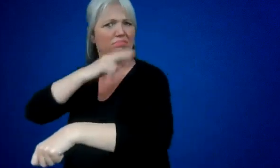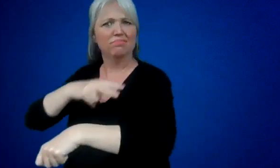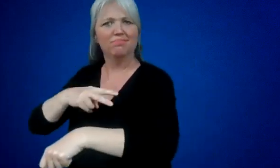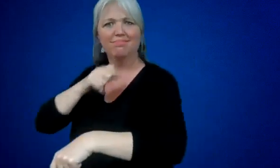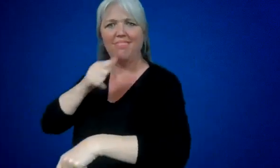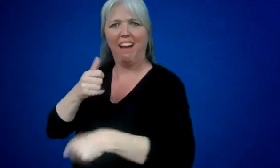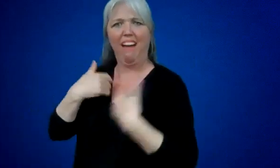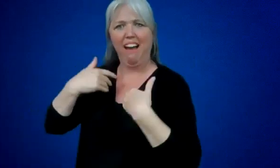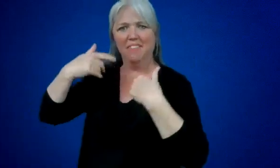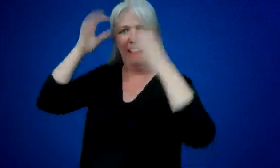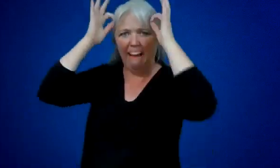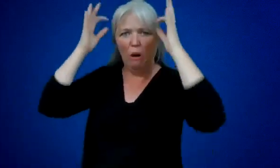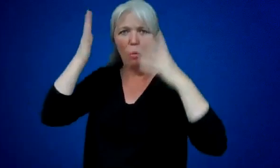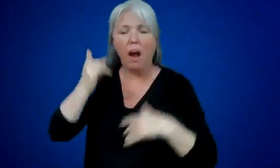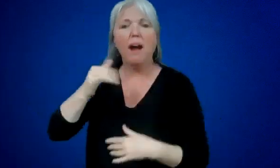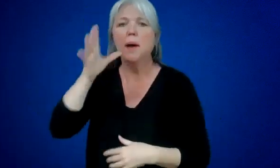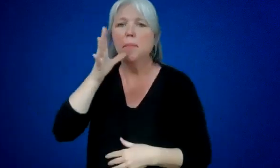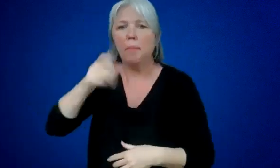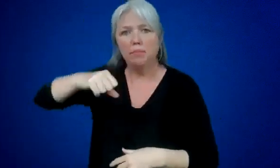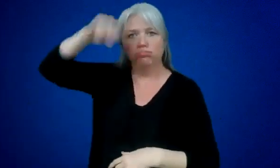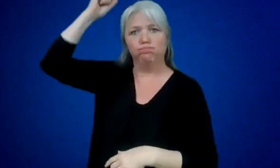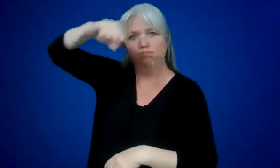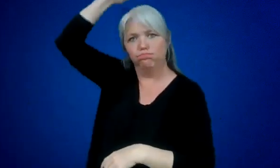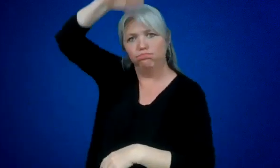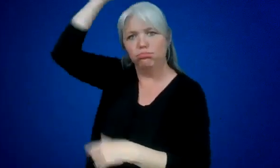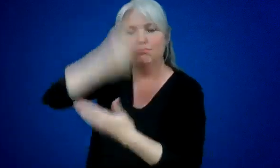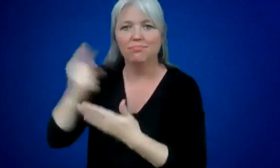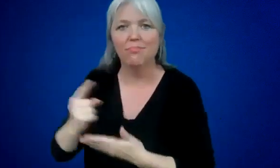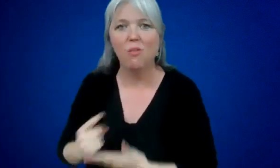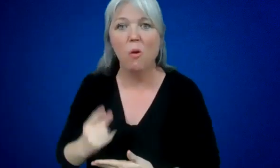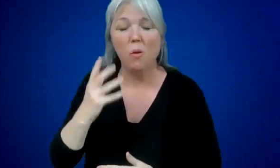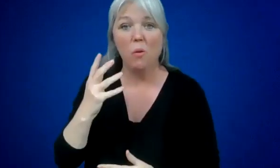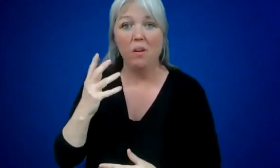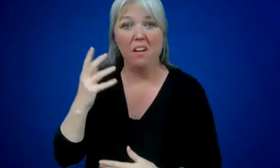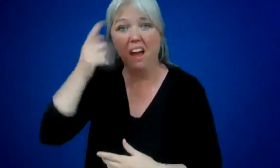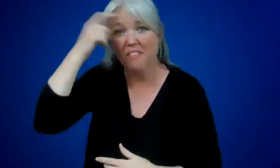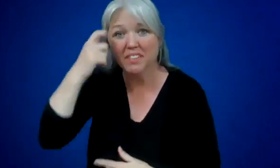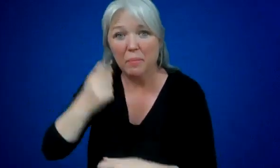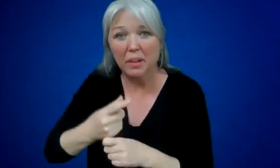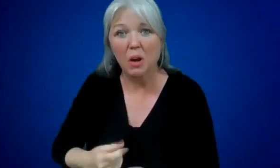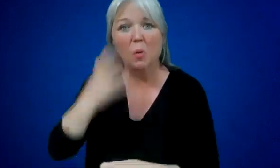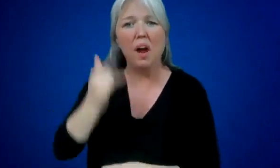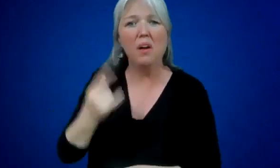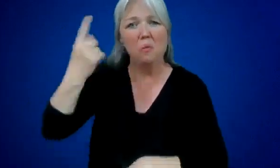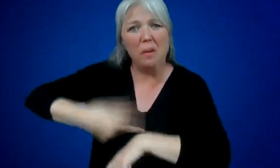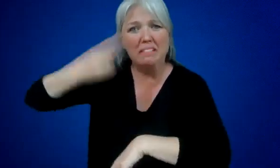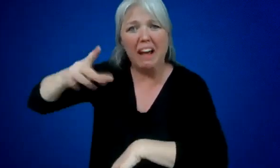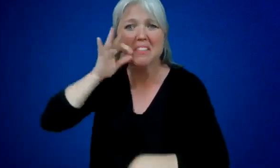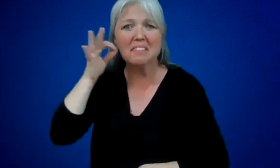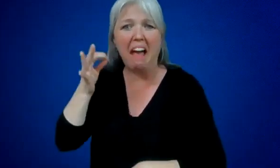mama shaved their heads every week during the summer because of the one time Dunlap got fleas in his hair from their cat, Sadie.